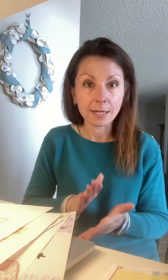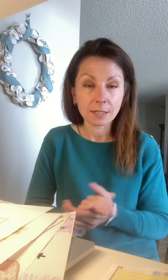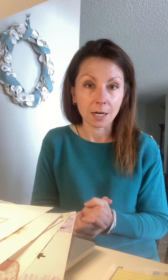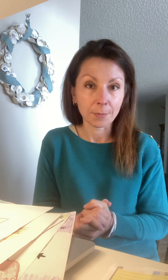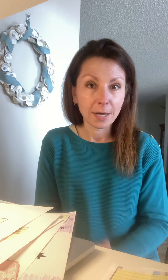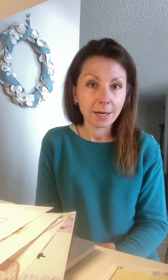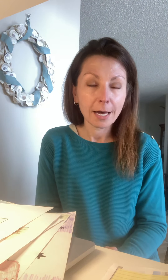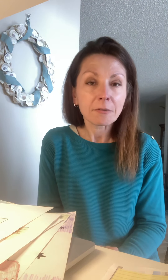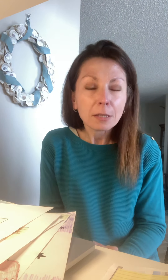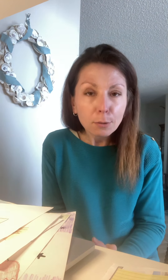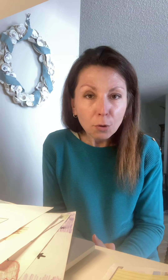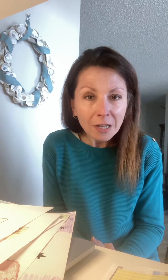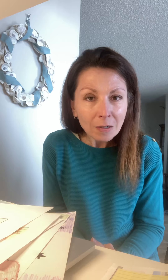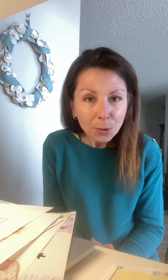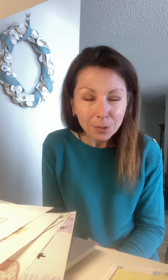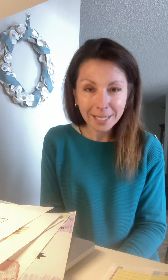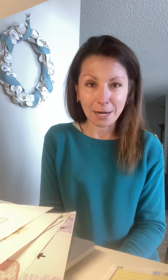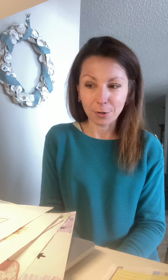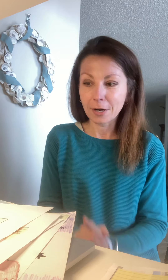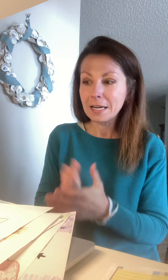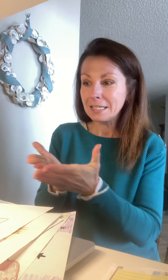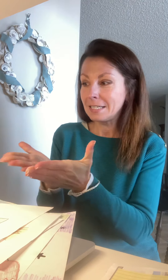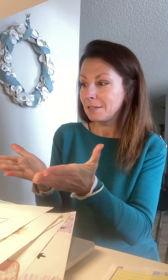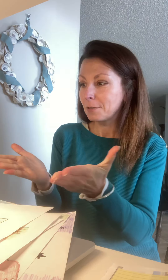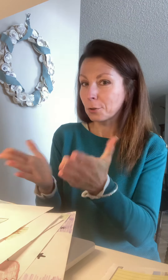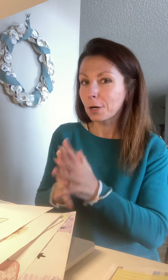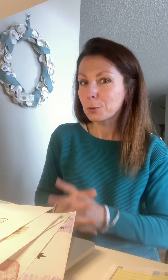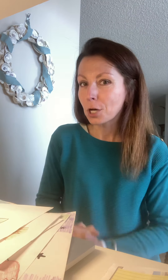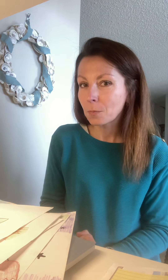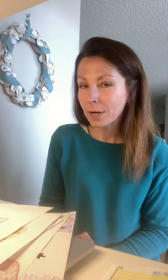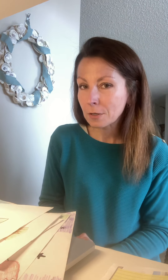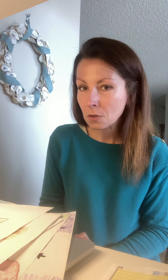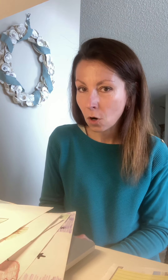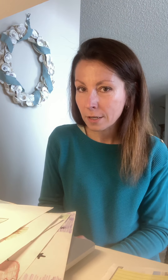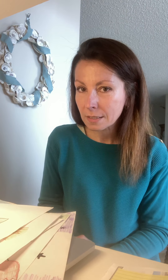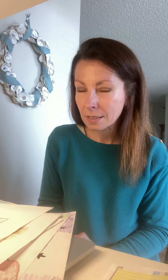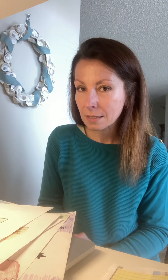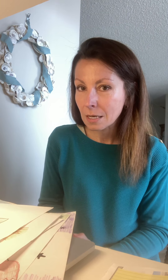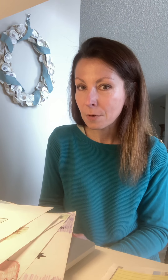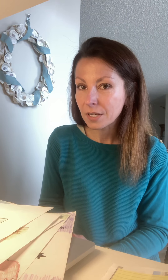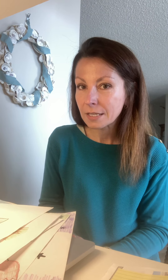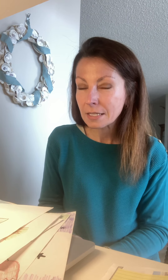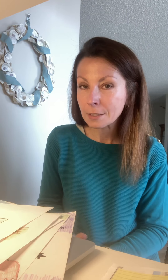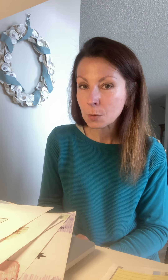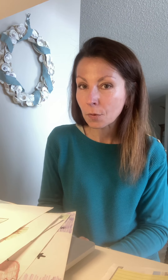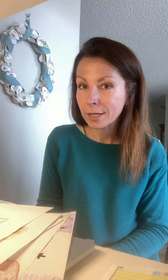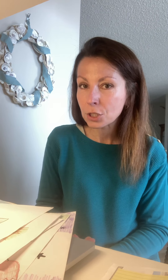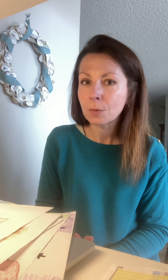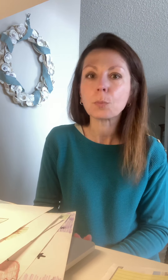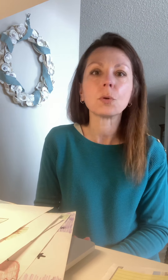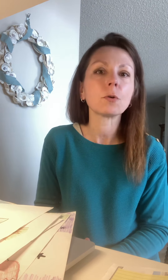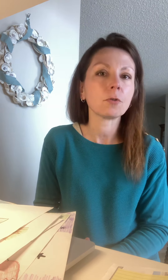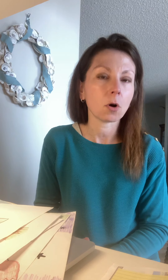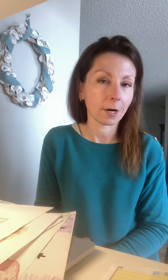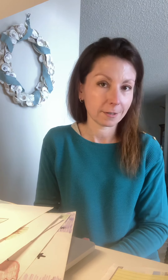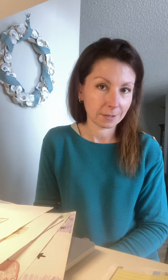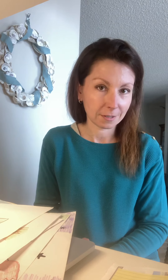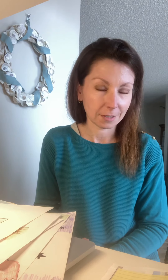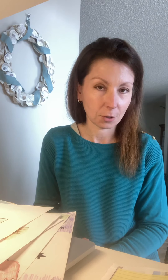time. Have a little therapeutic hour. Look up Chuck Baird's art, see some of his inspiration, beautiful art that can be